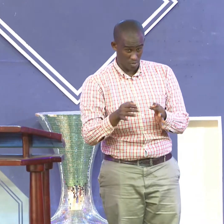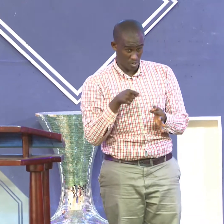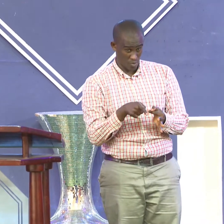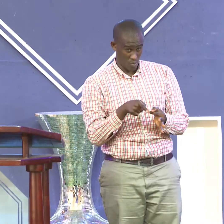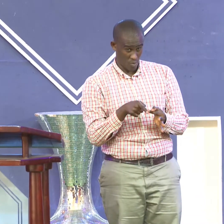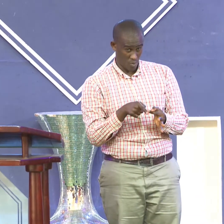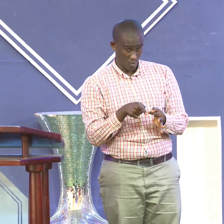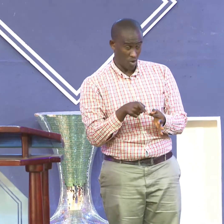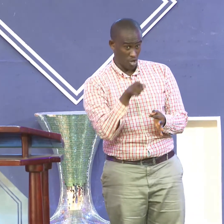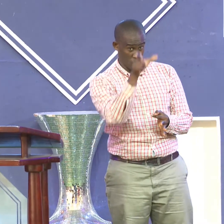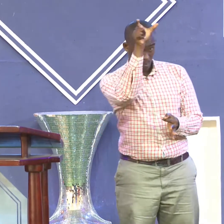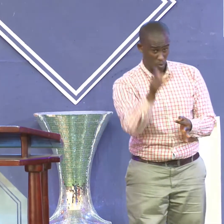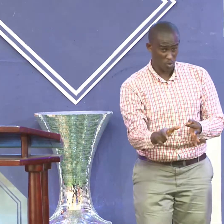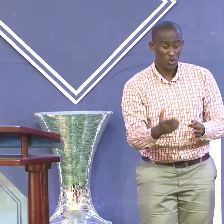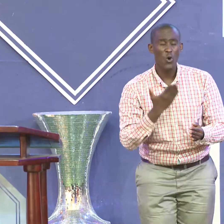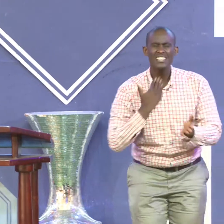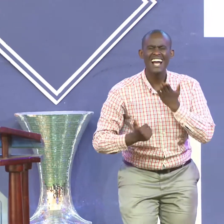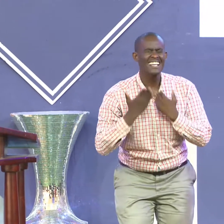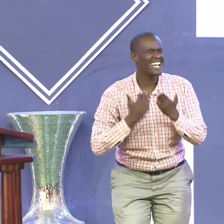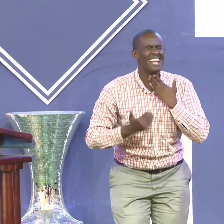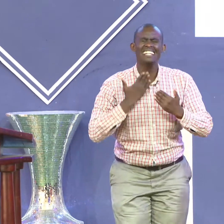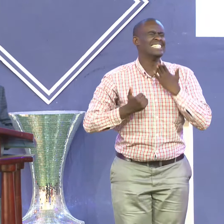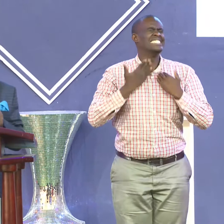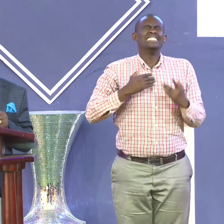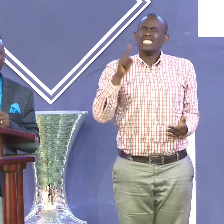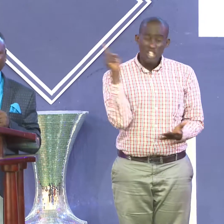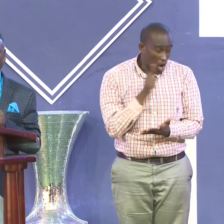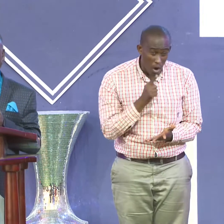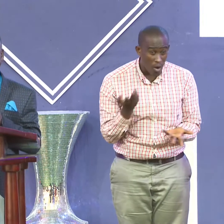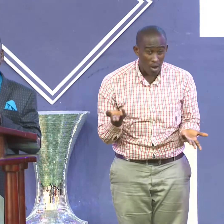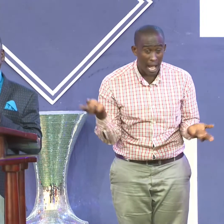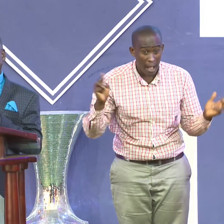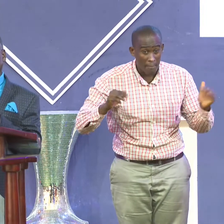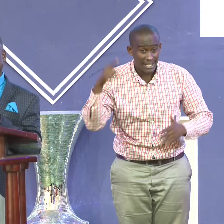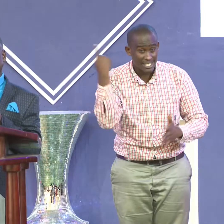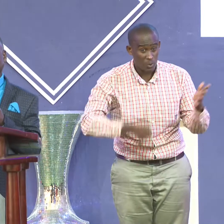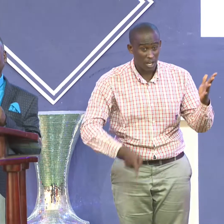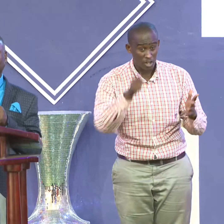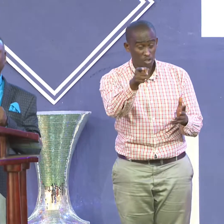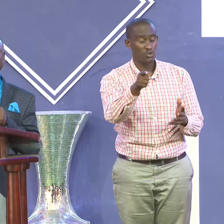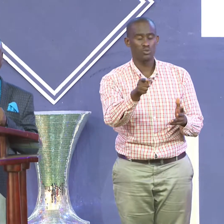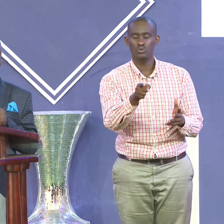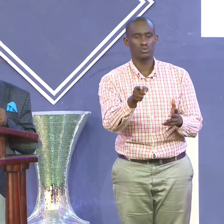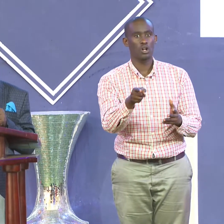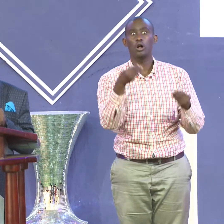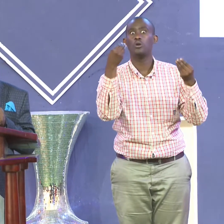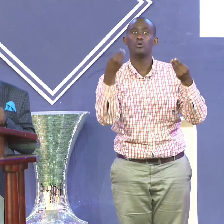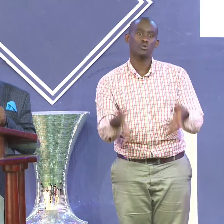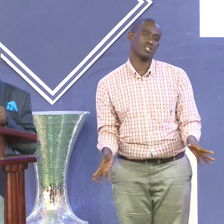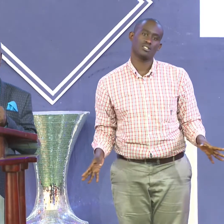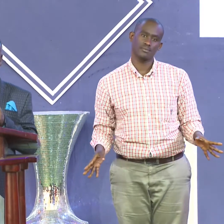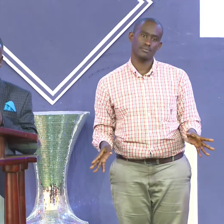goal. But if those material things get into something of desiring and yearning for them, you get off